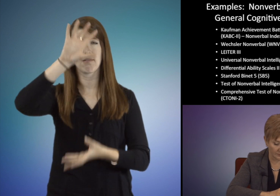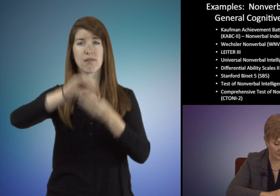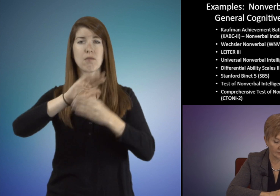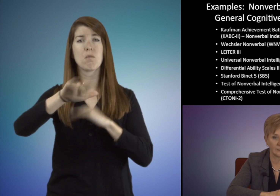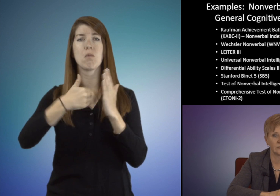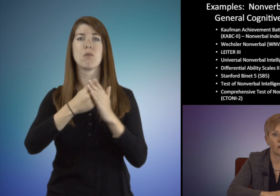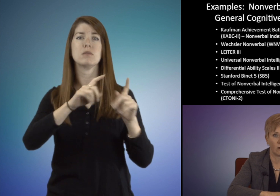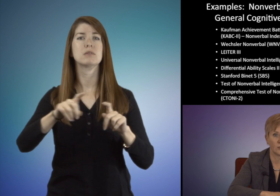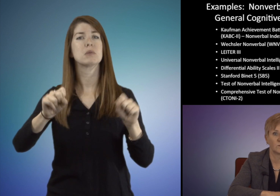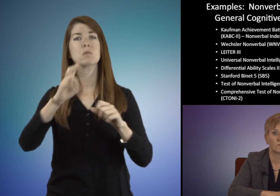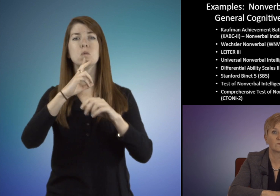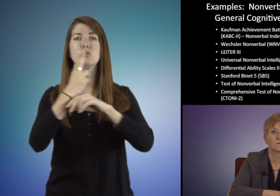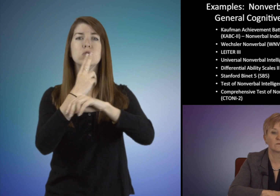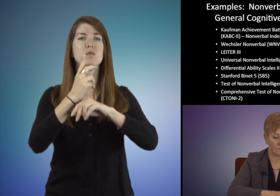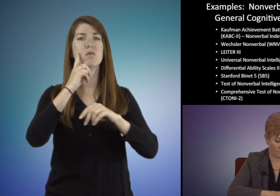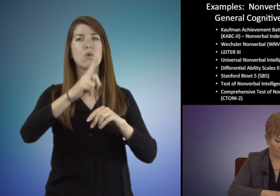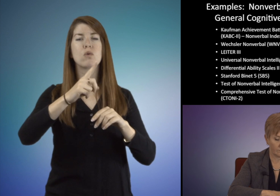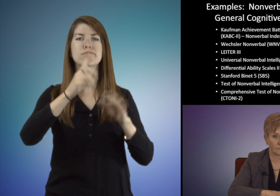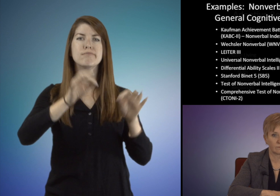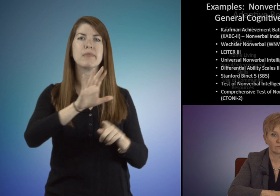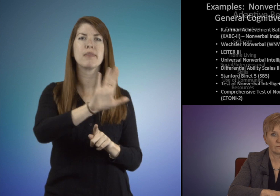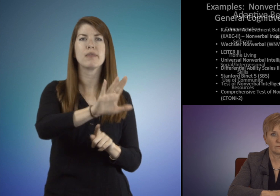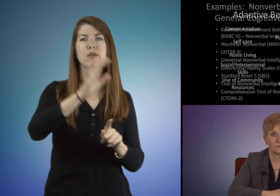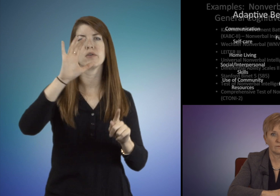cognitive abilities are.